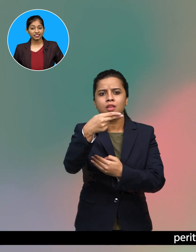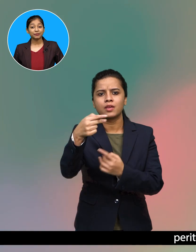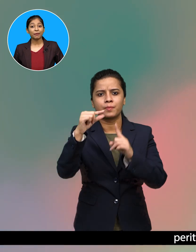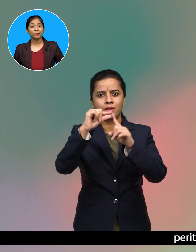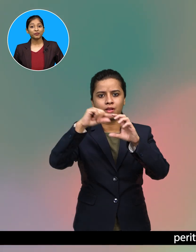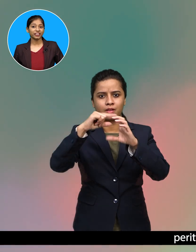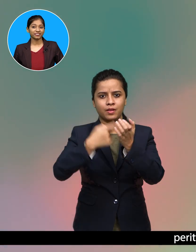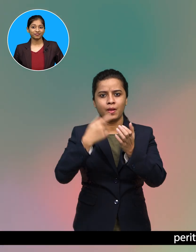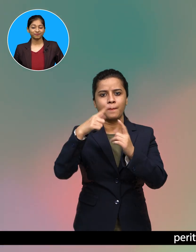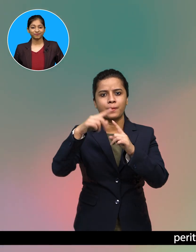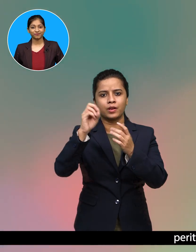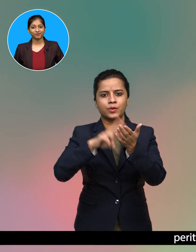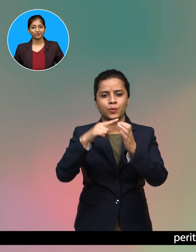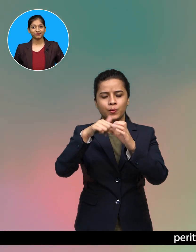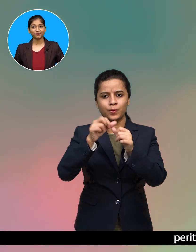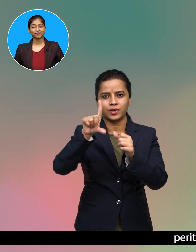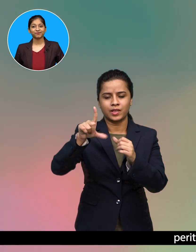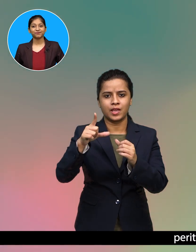peritoneal membrane.